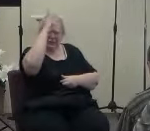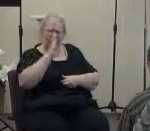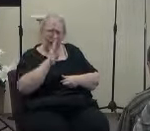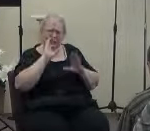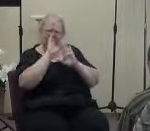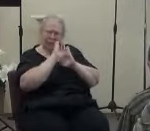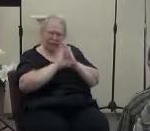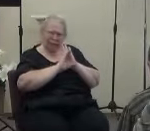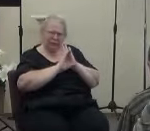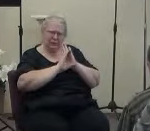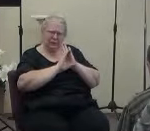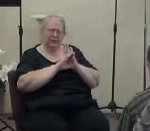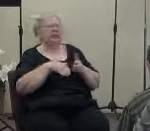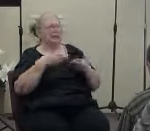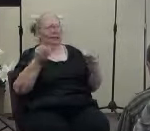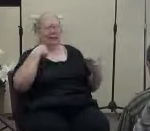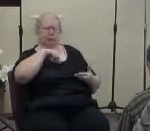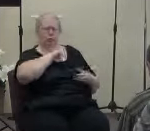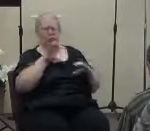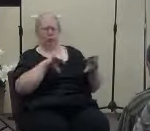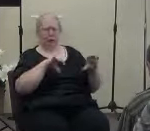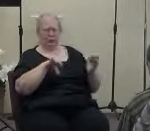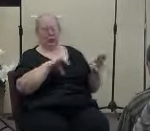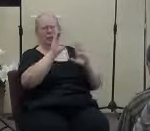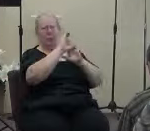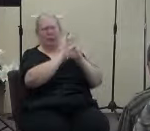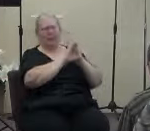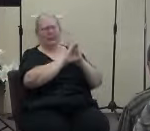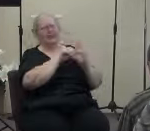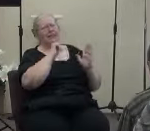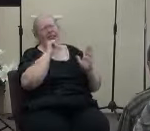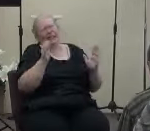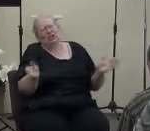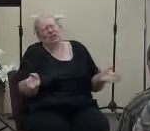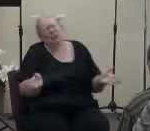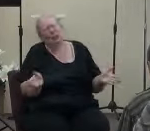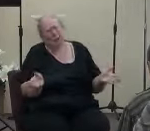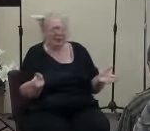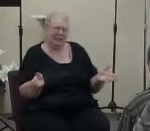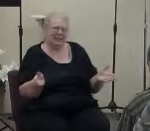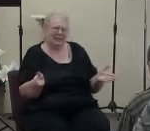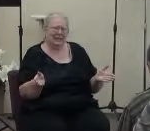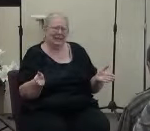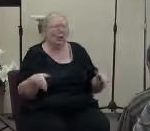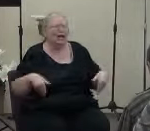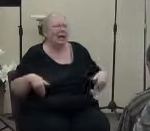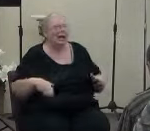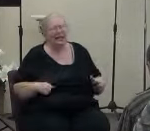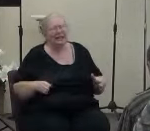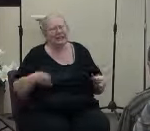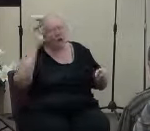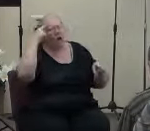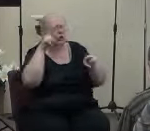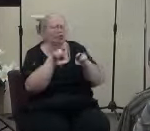See, these things that we're doing are commands. They're not suggestions. They're not a deal. It's not, let's make a deal. The